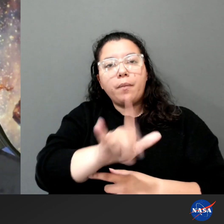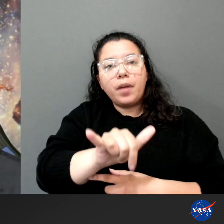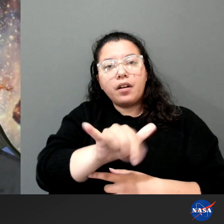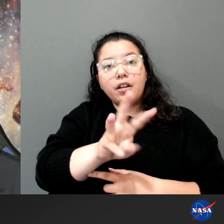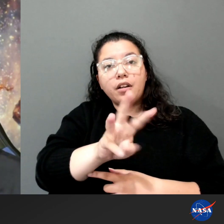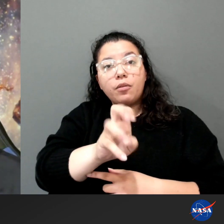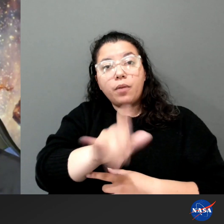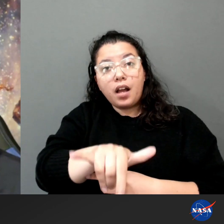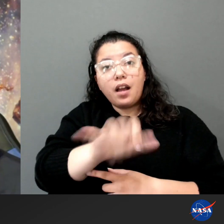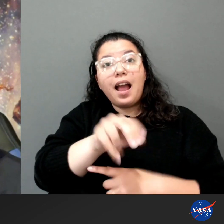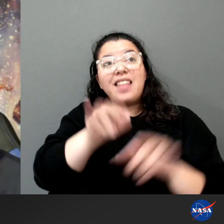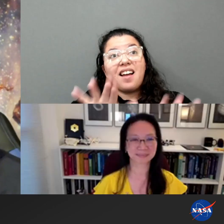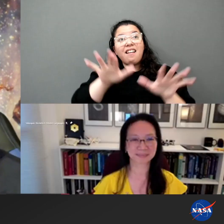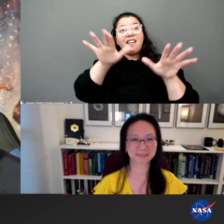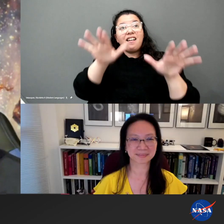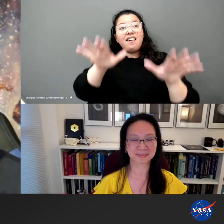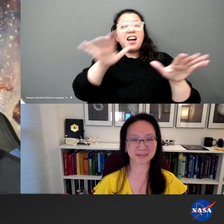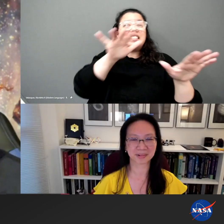things starting to form.